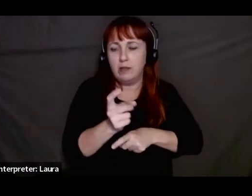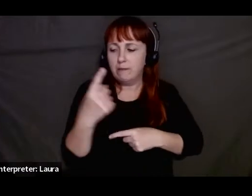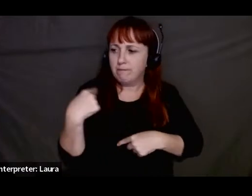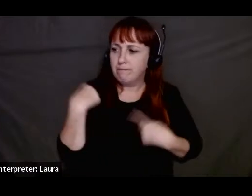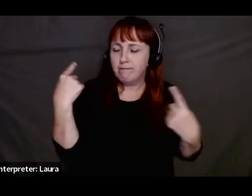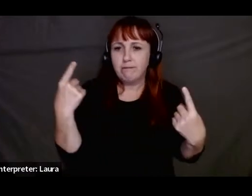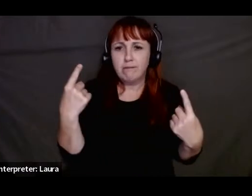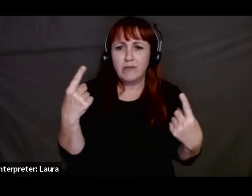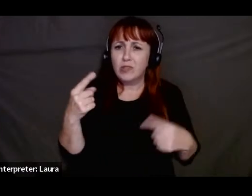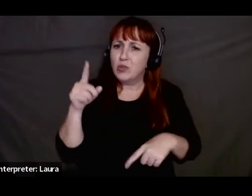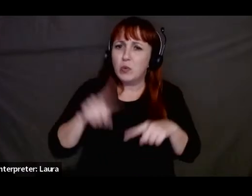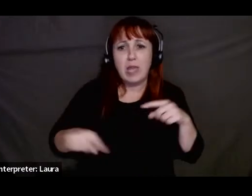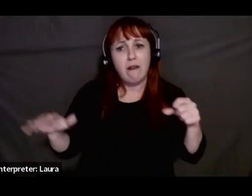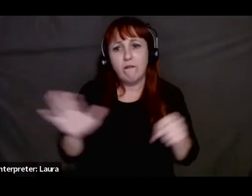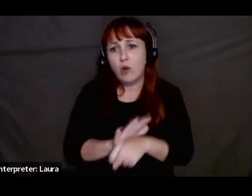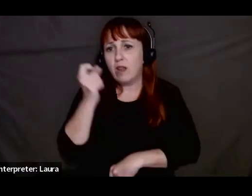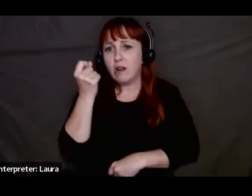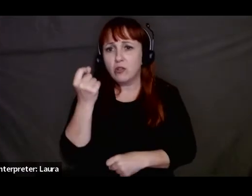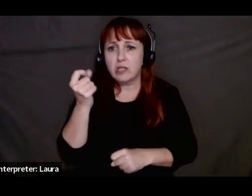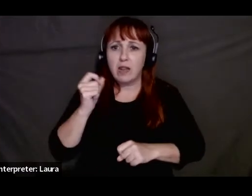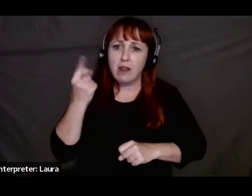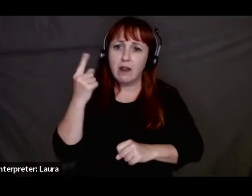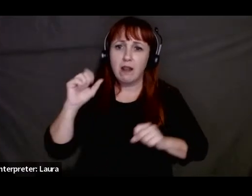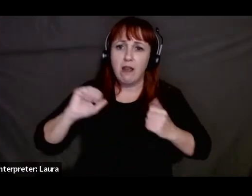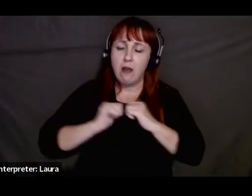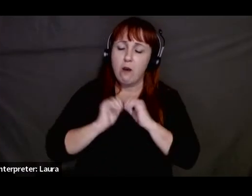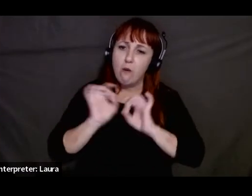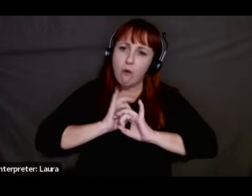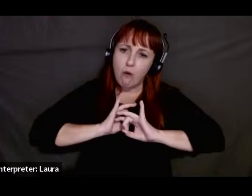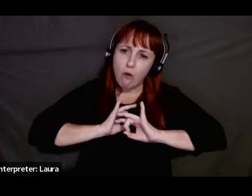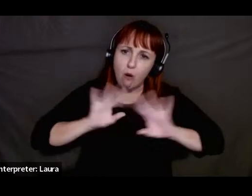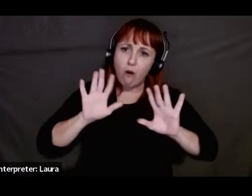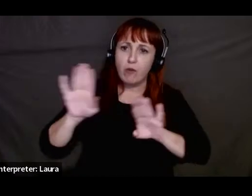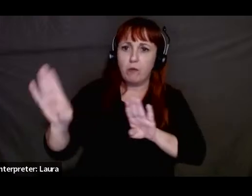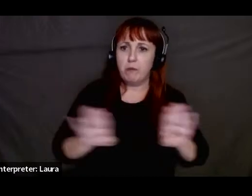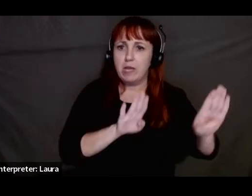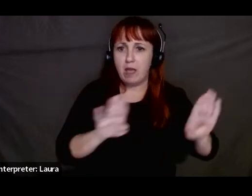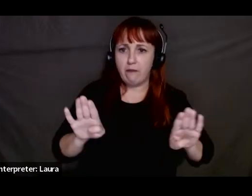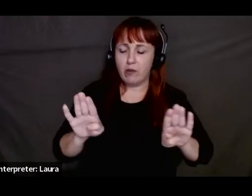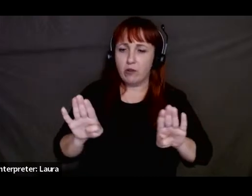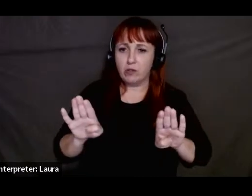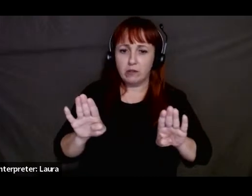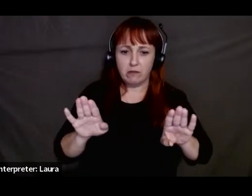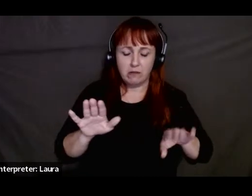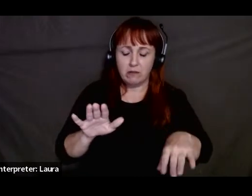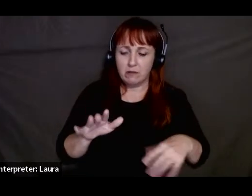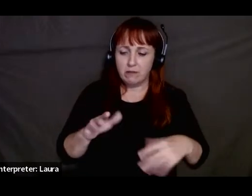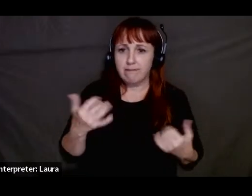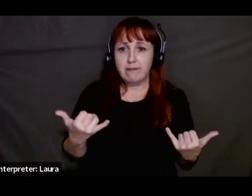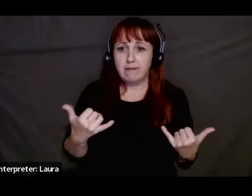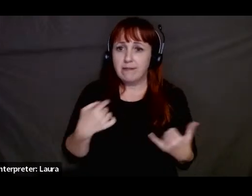more than you can really understand. And I'm just here, says enough is enough.